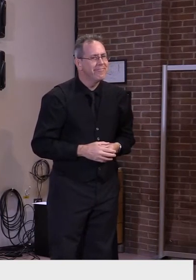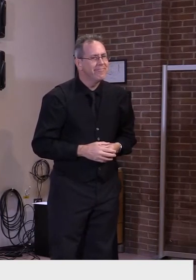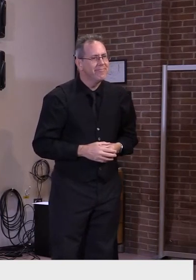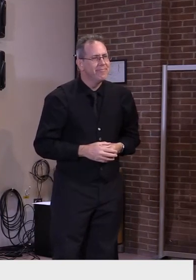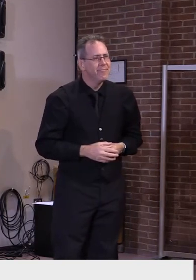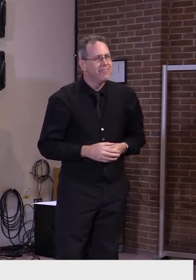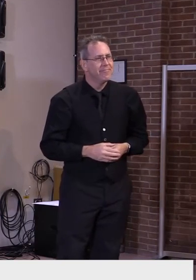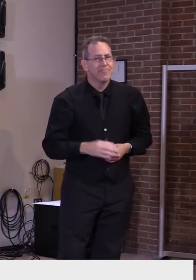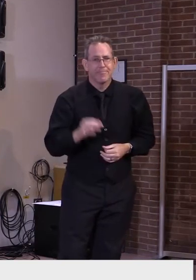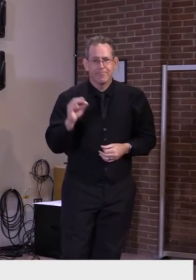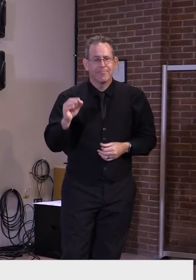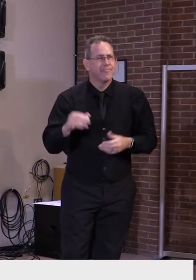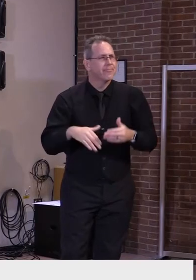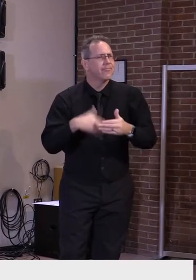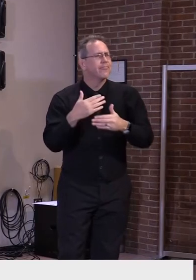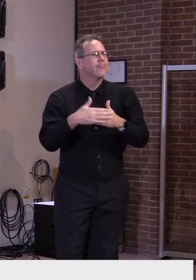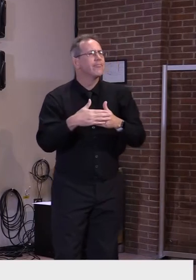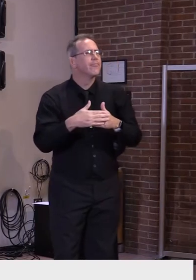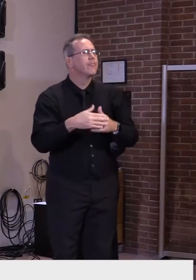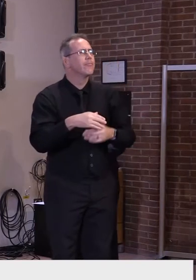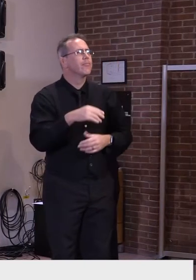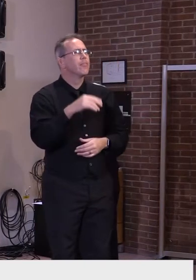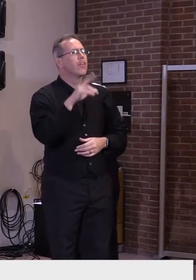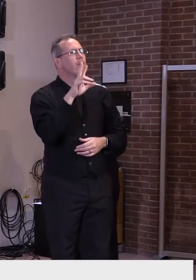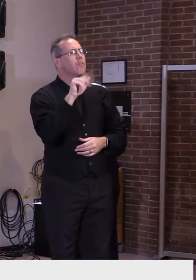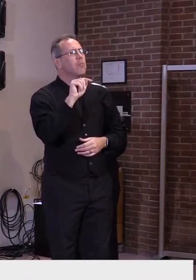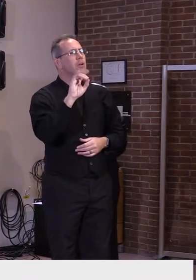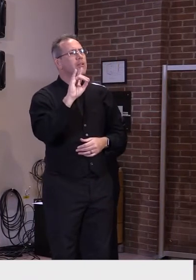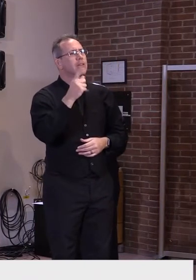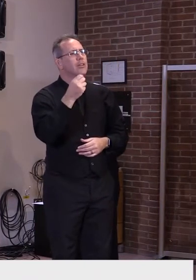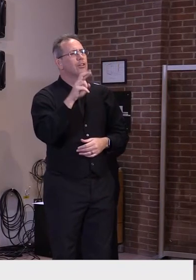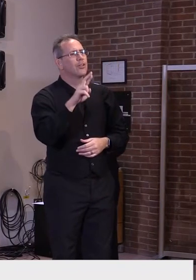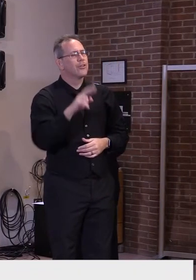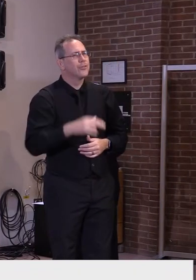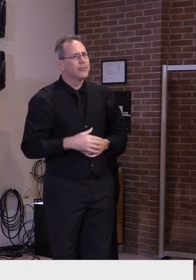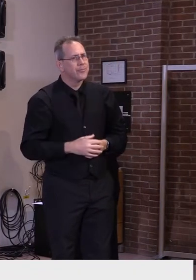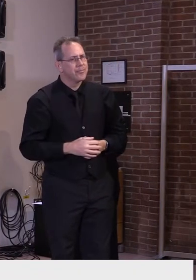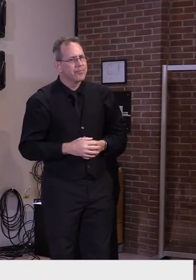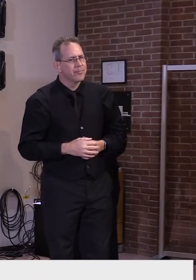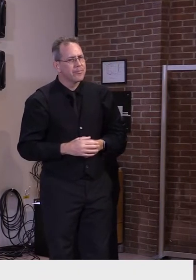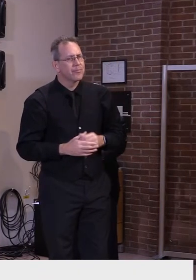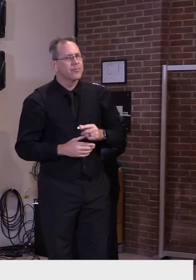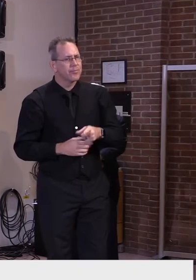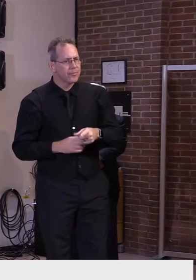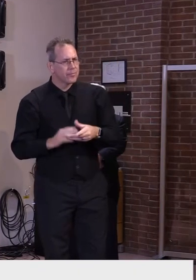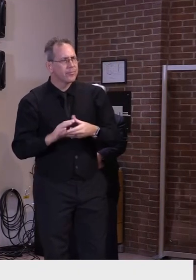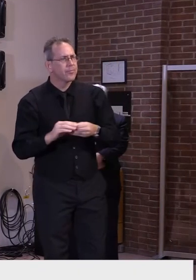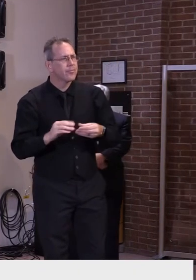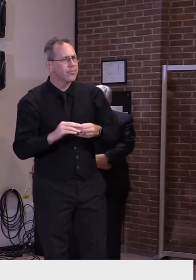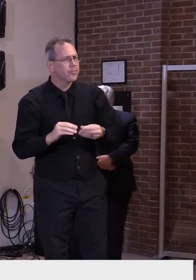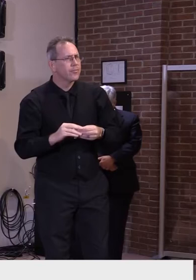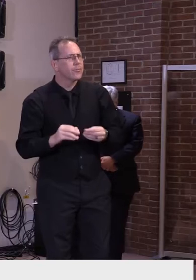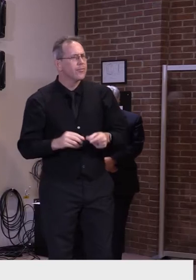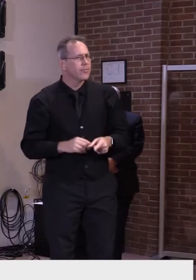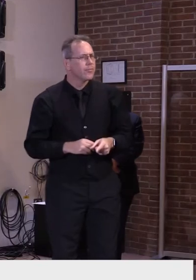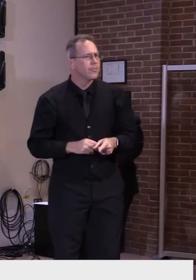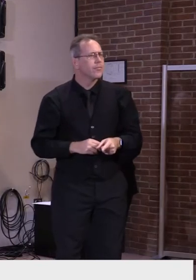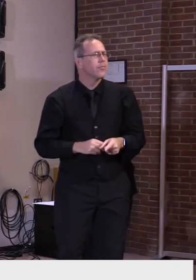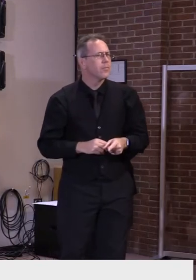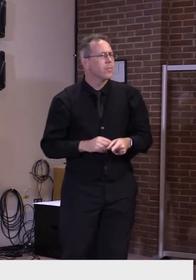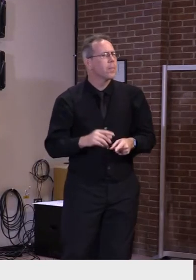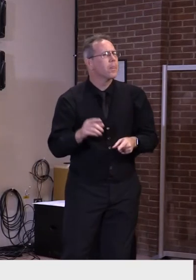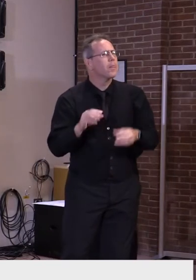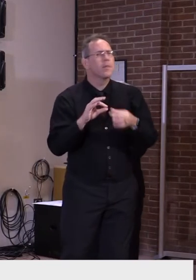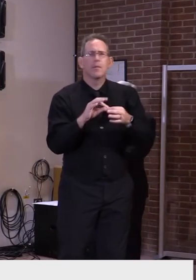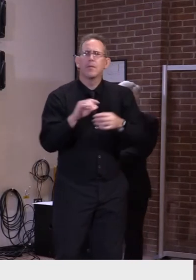Leora, BT Digger. Yeah, hi. I have a question about the ICU beds. You guys mentioned that you